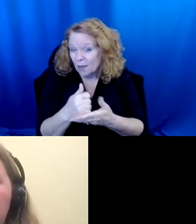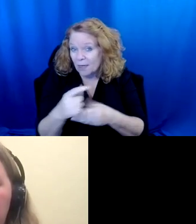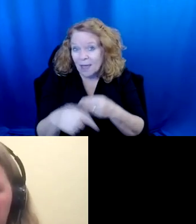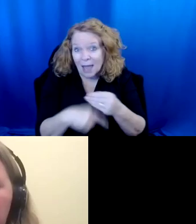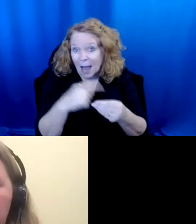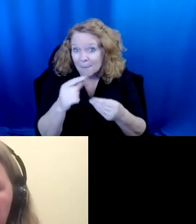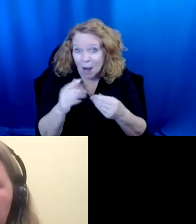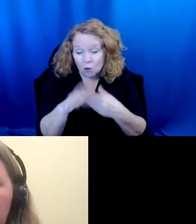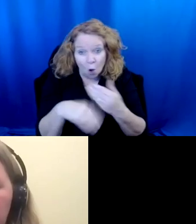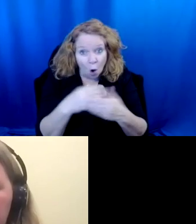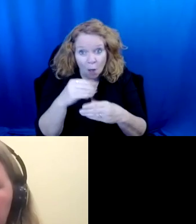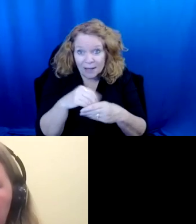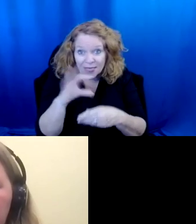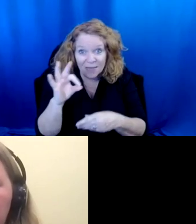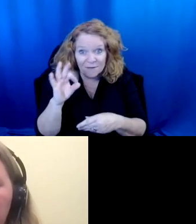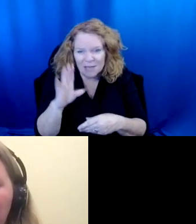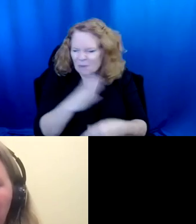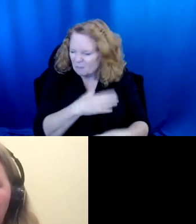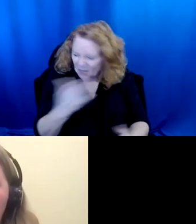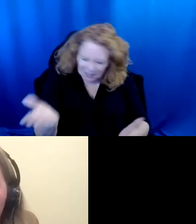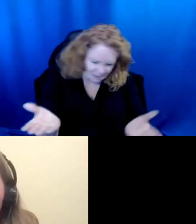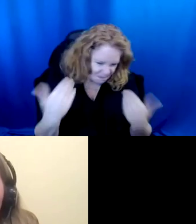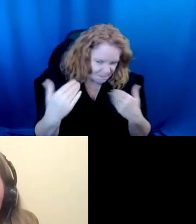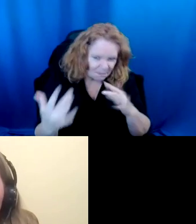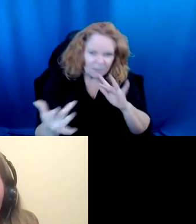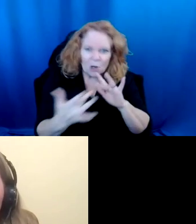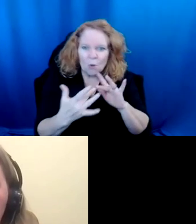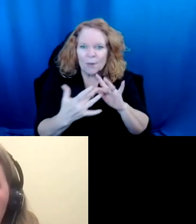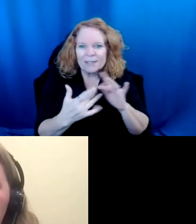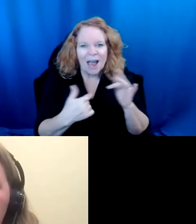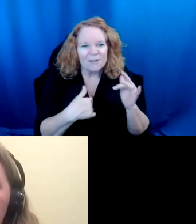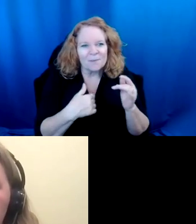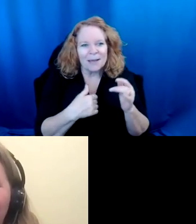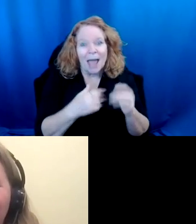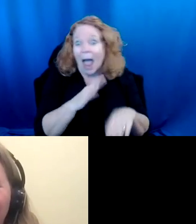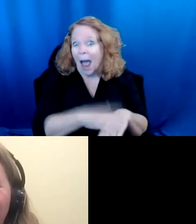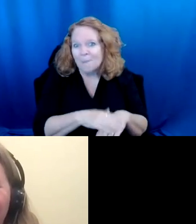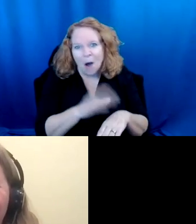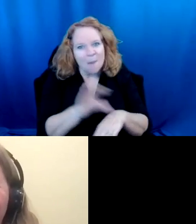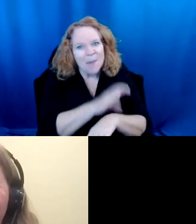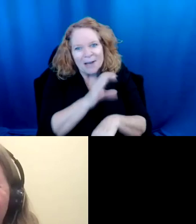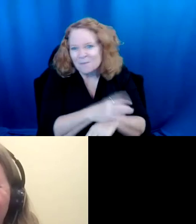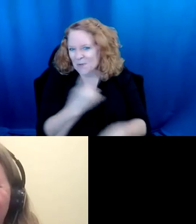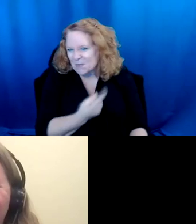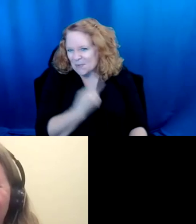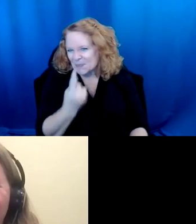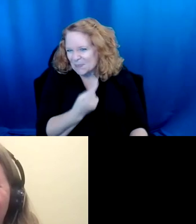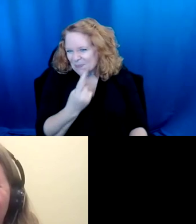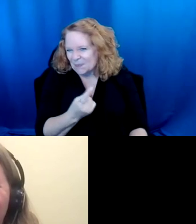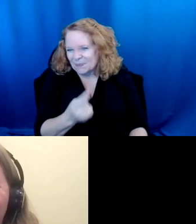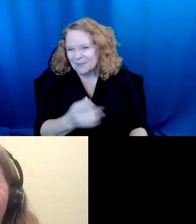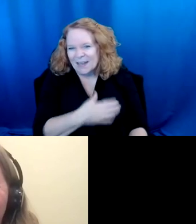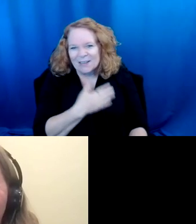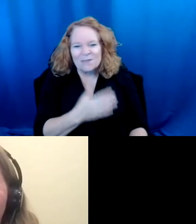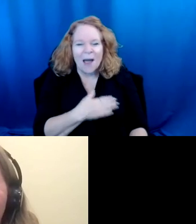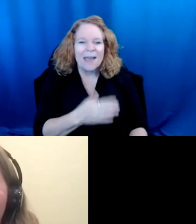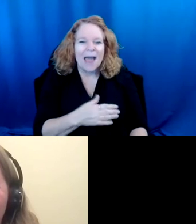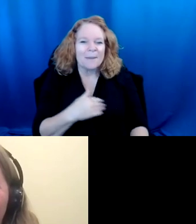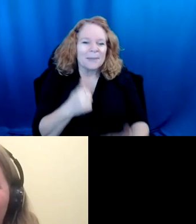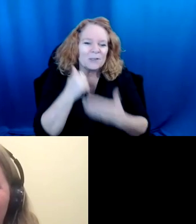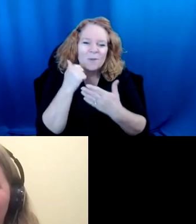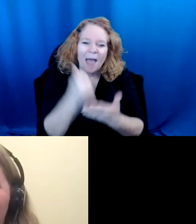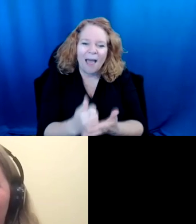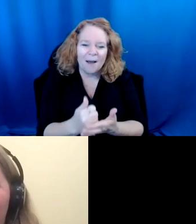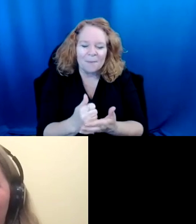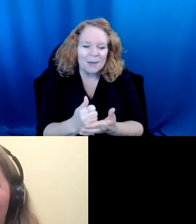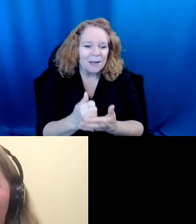in that Facebook group, please don't hesitate. I live at my computer and I'm really happy to help anybody. So